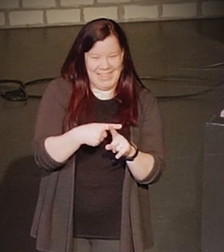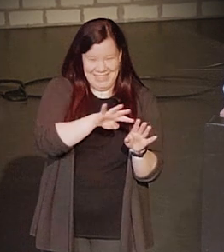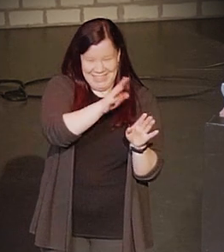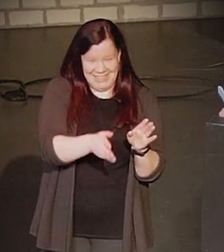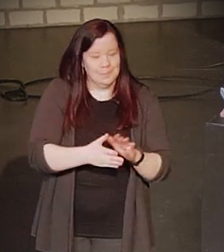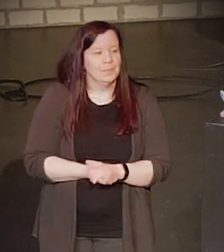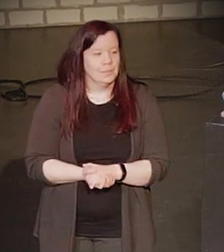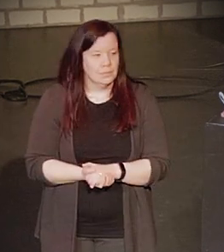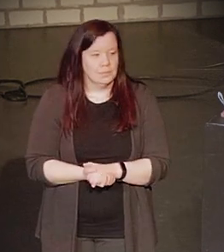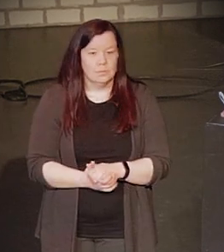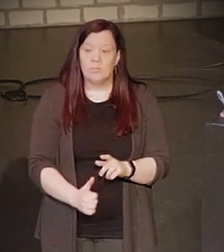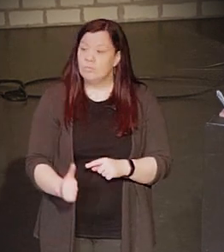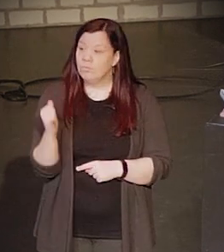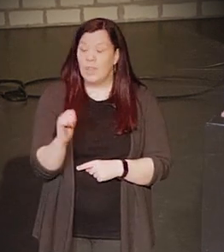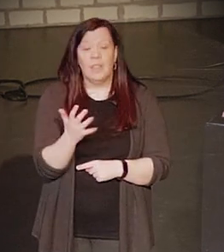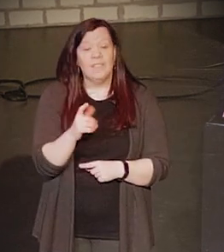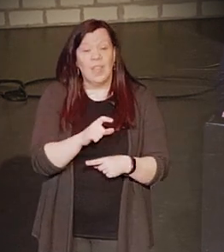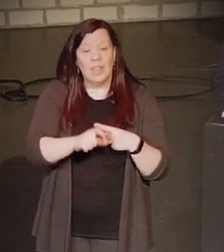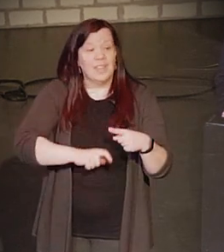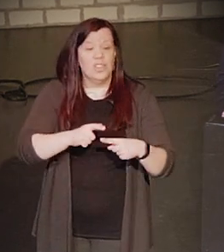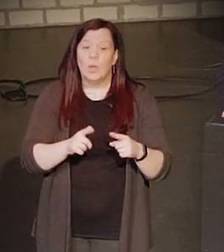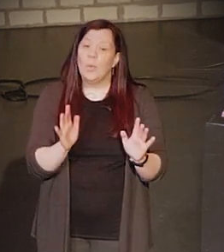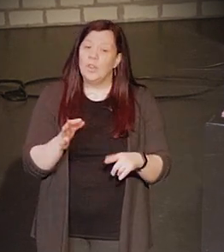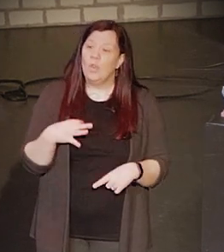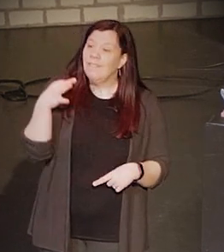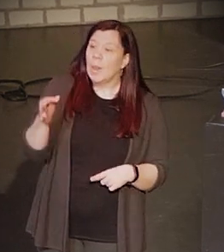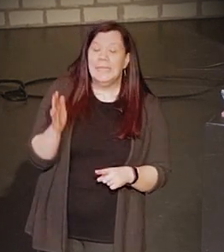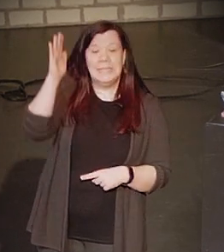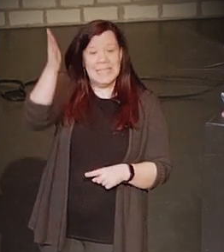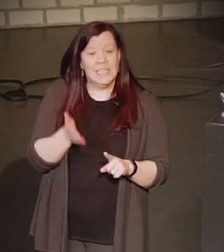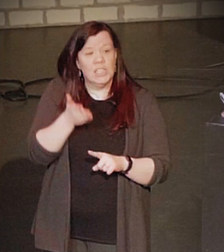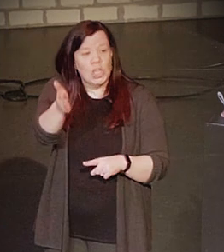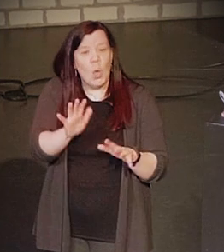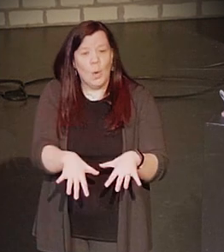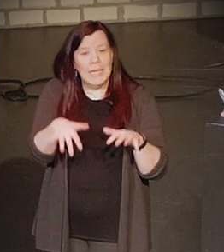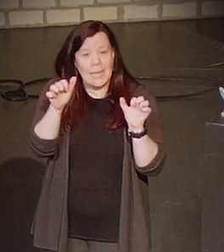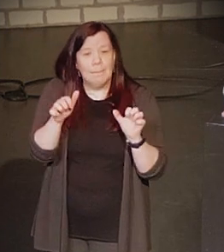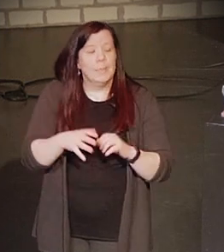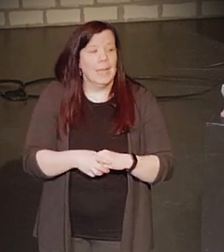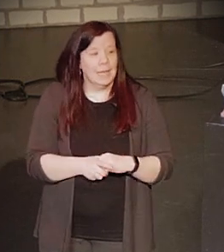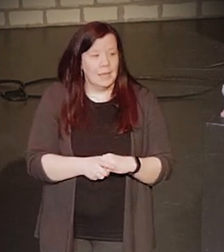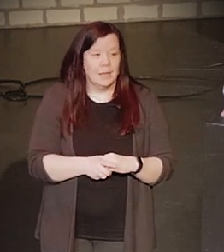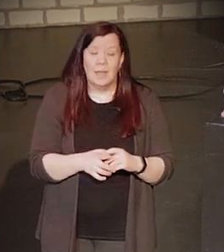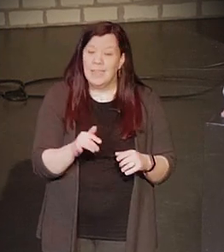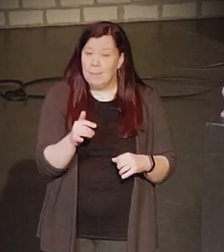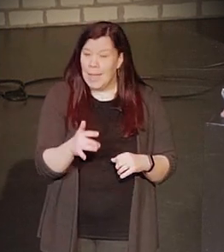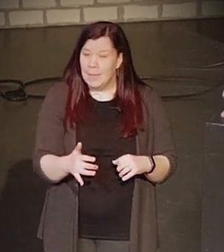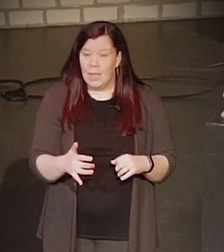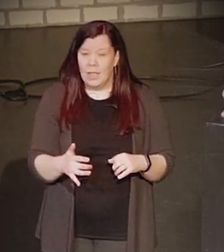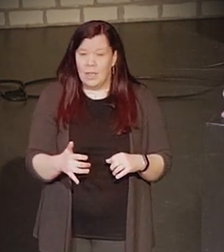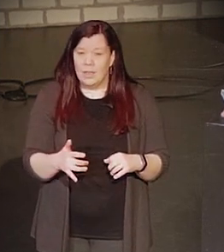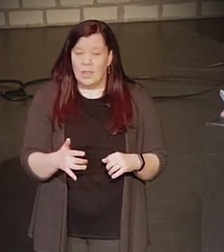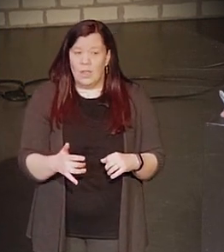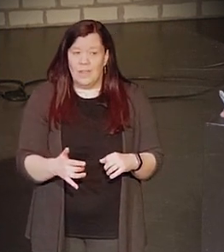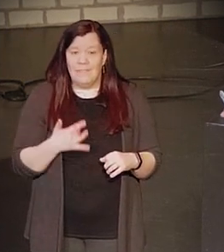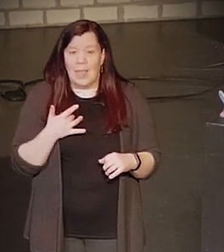century, people had just been expected to give up their time freely and turn up. And many of you will have thought about the ways in which that prioritised and